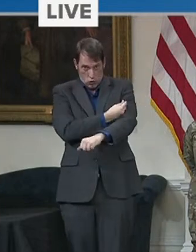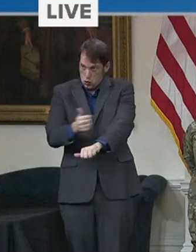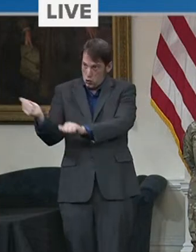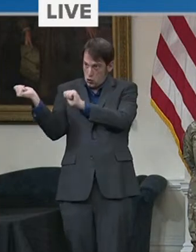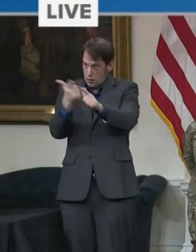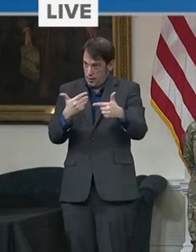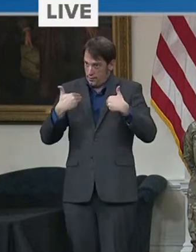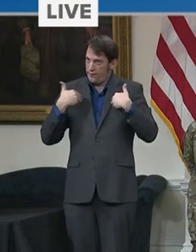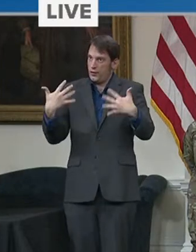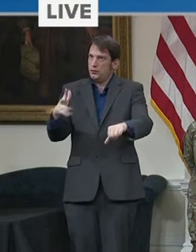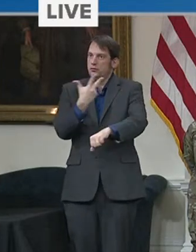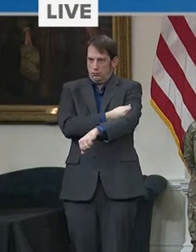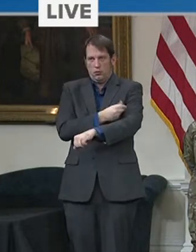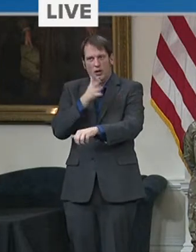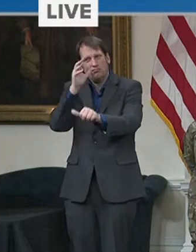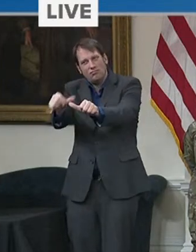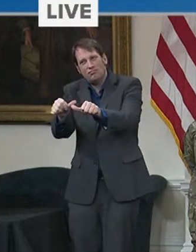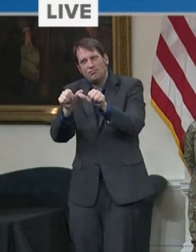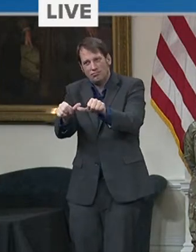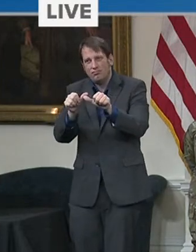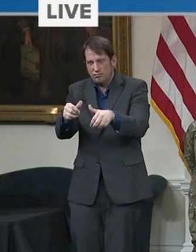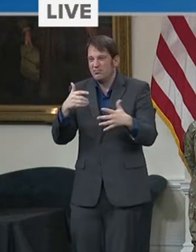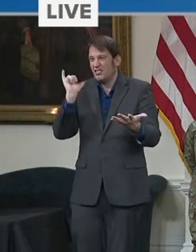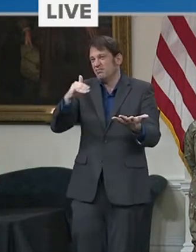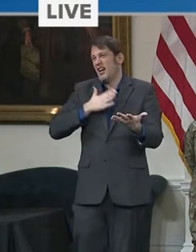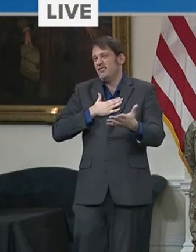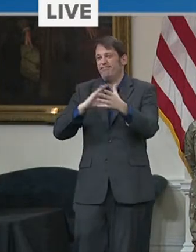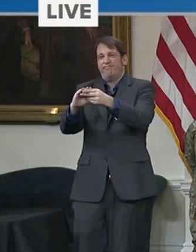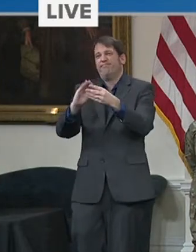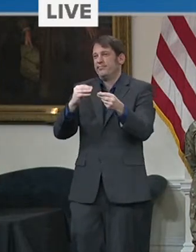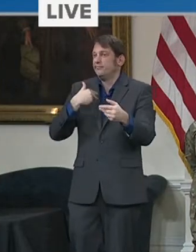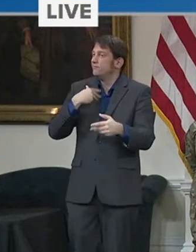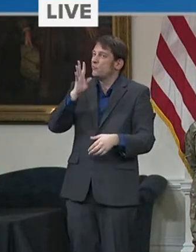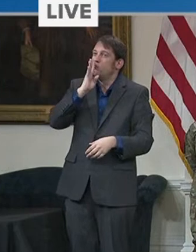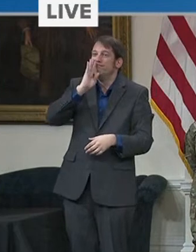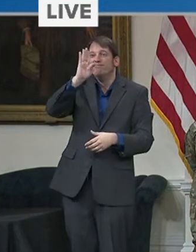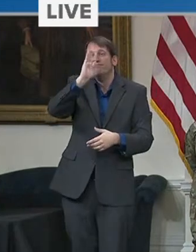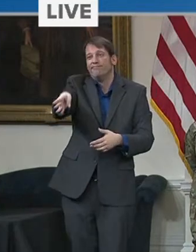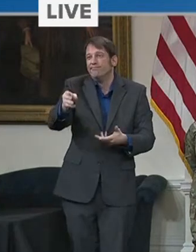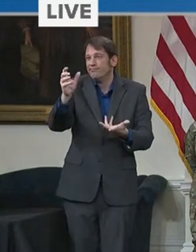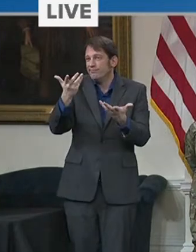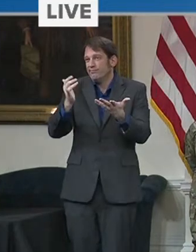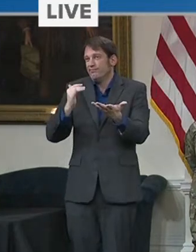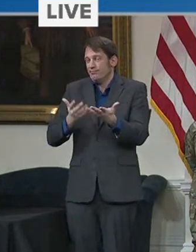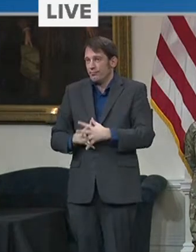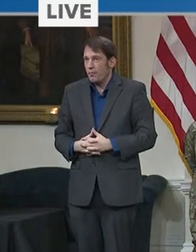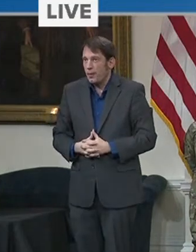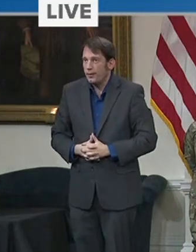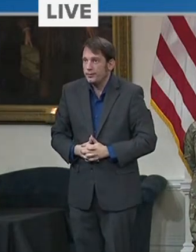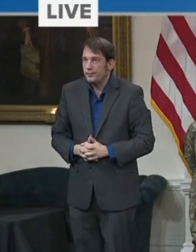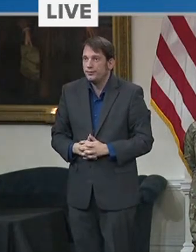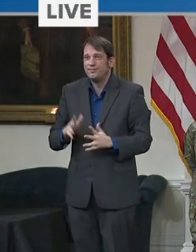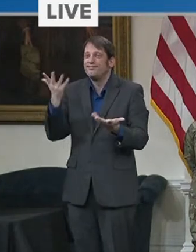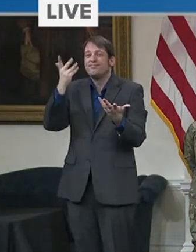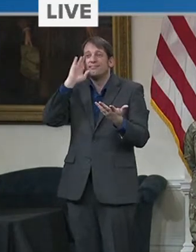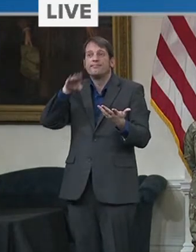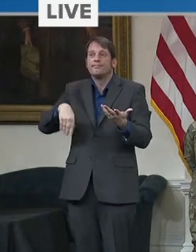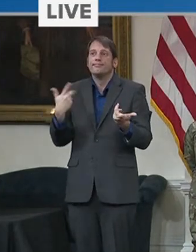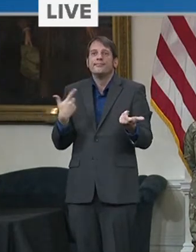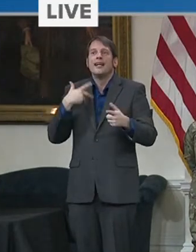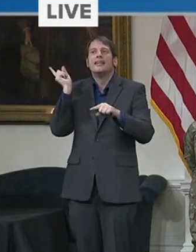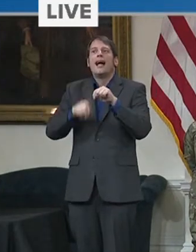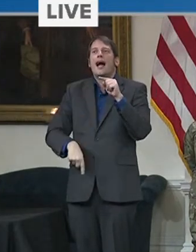who tells it like it is. And the truth is that this is not going to magically get better